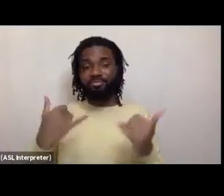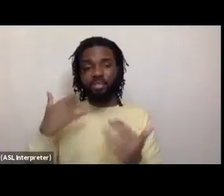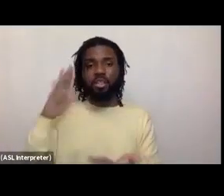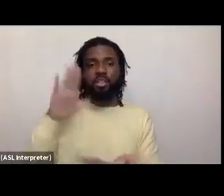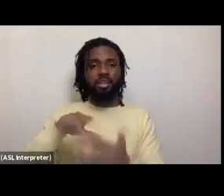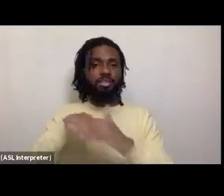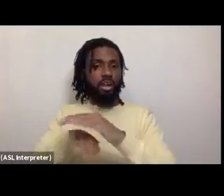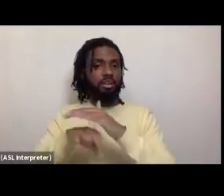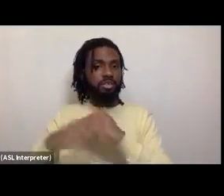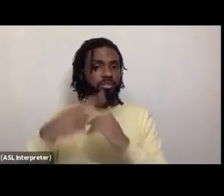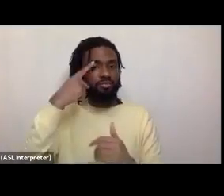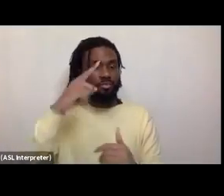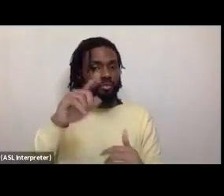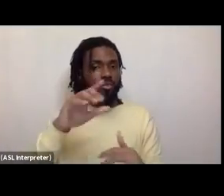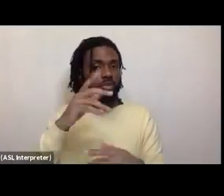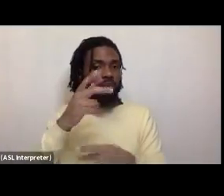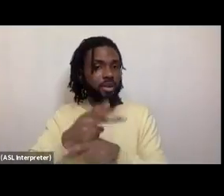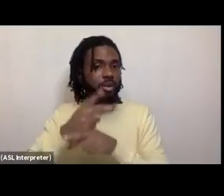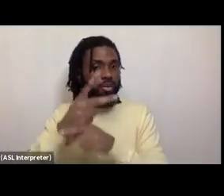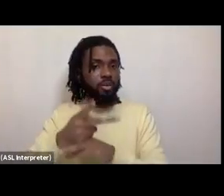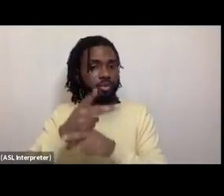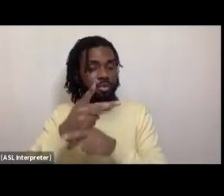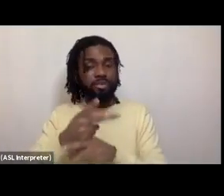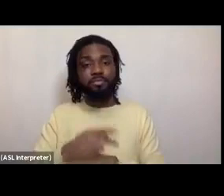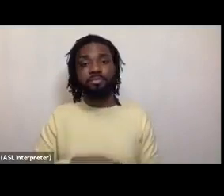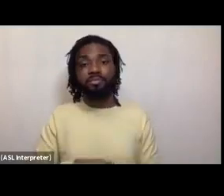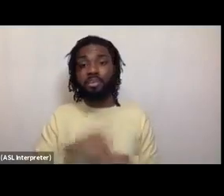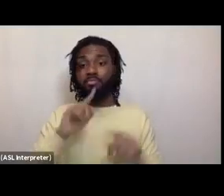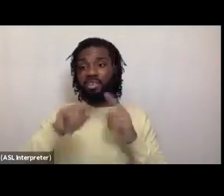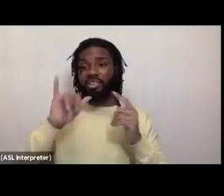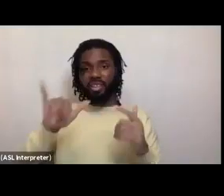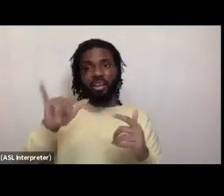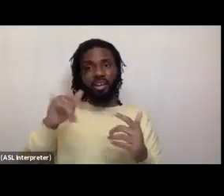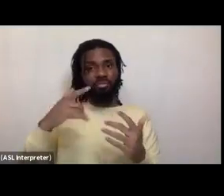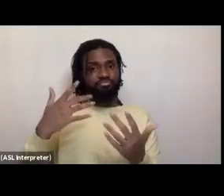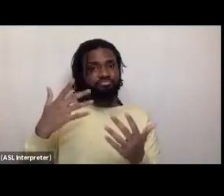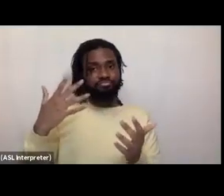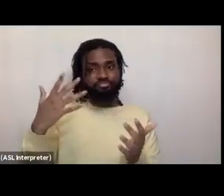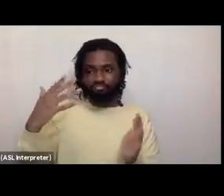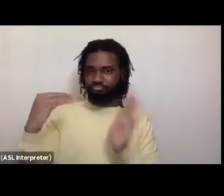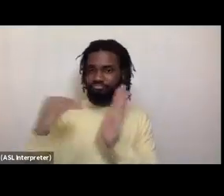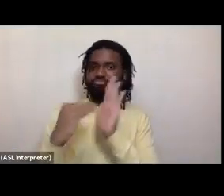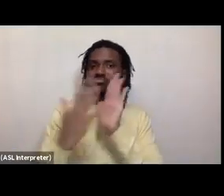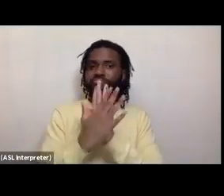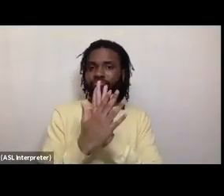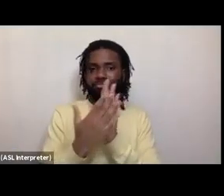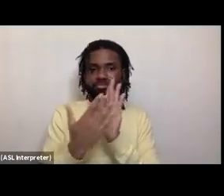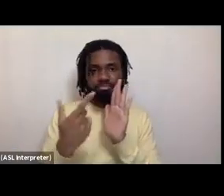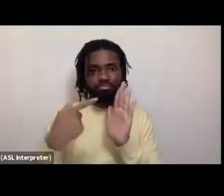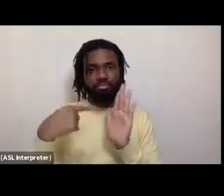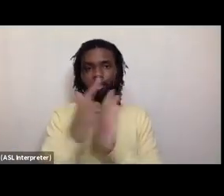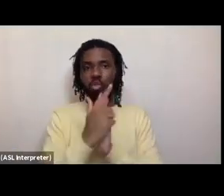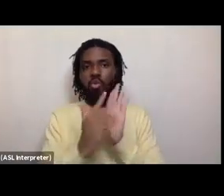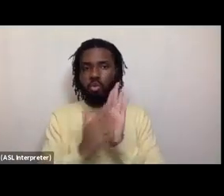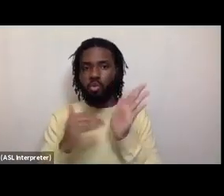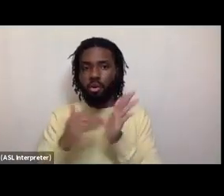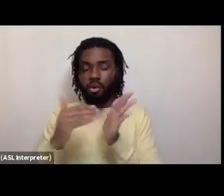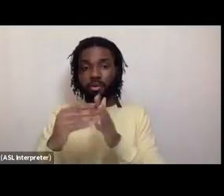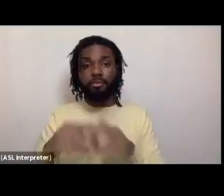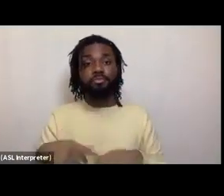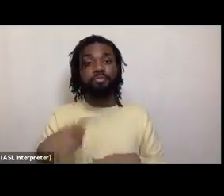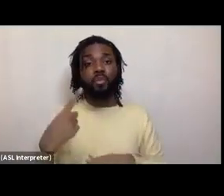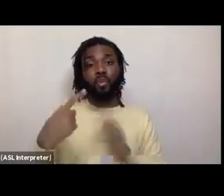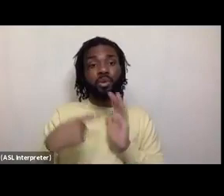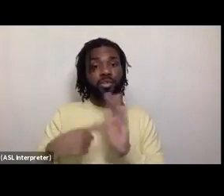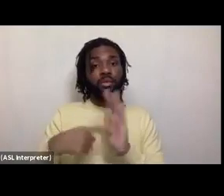care, which is written in laws. With as Azza mentioned earlier, the hospital